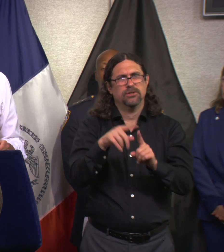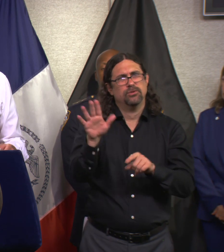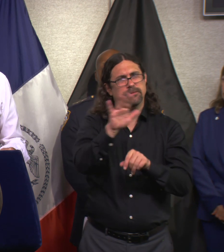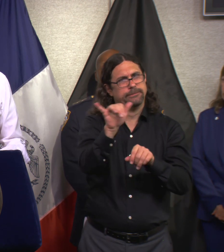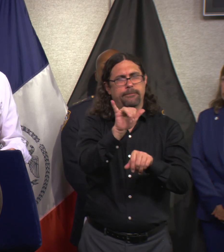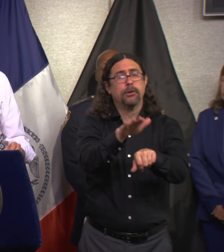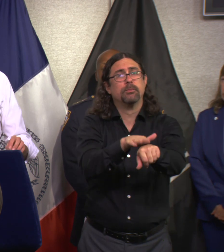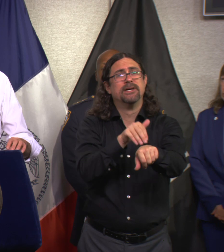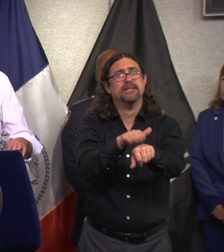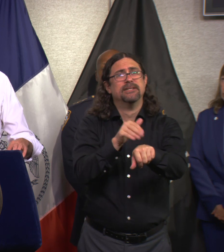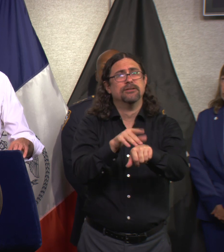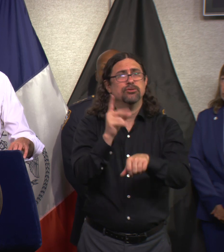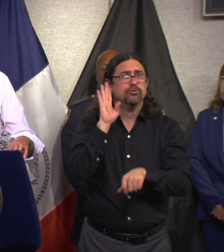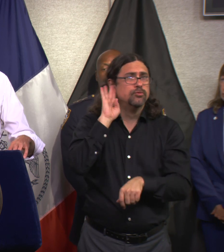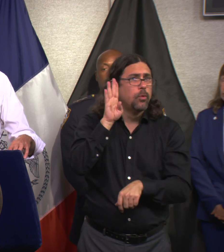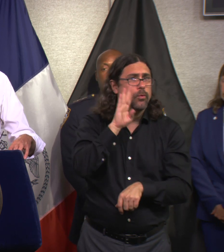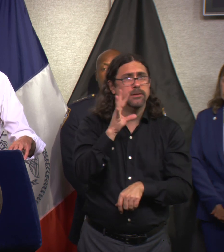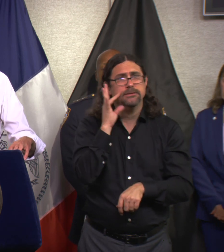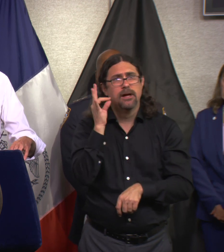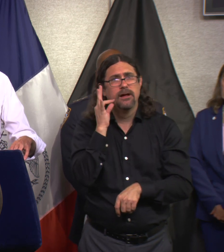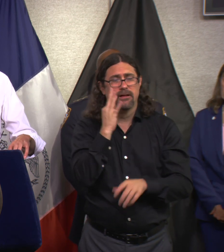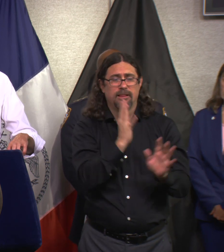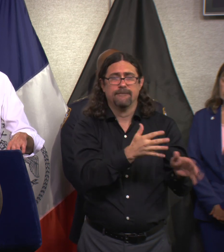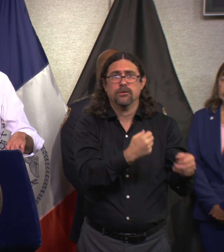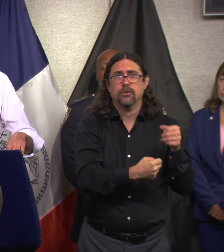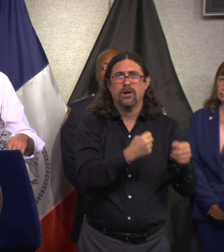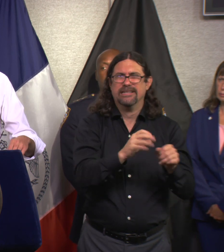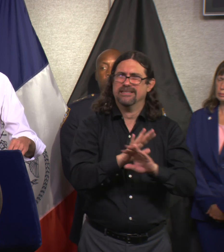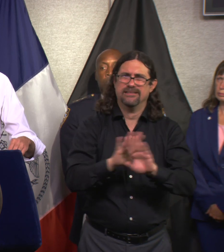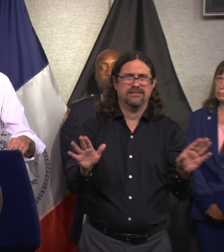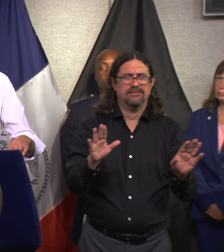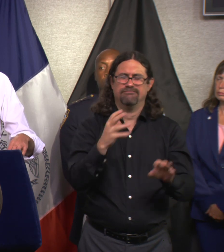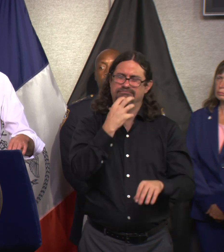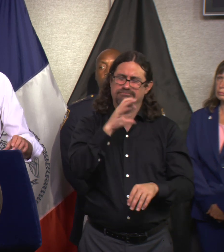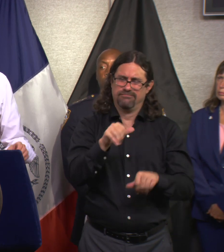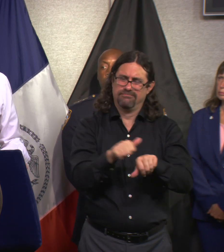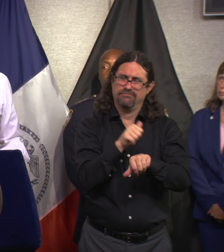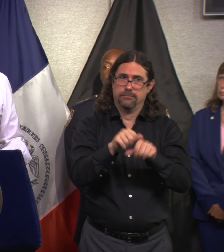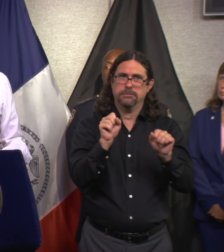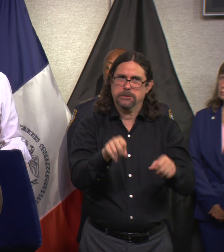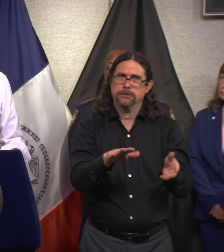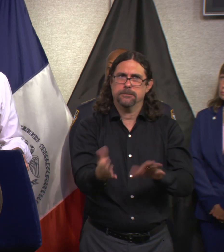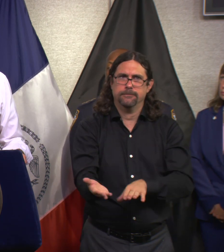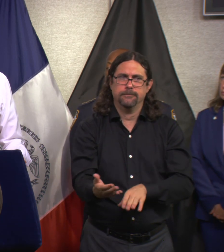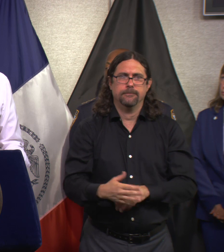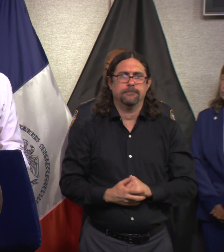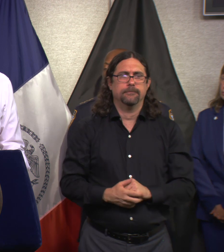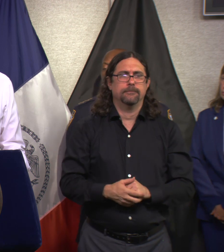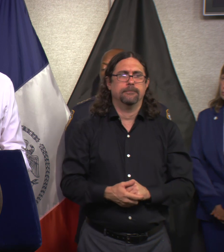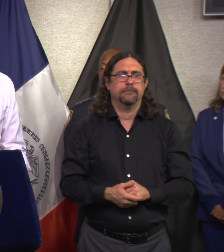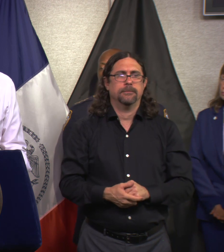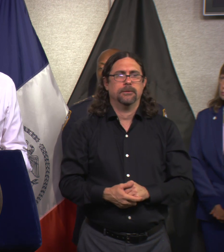leave your pets in a situation where they may be endangered in a car. Simply leaving the window open some is not enough.